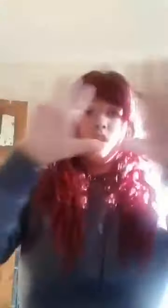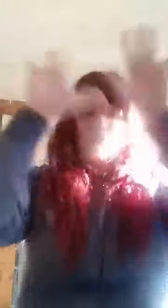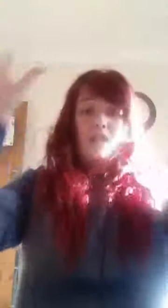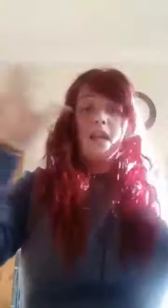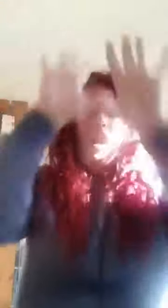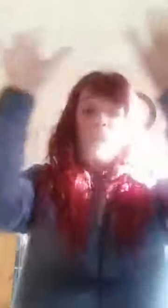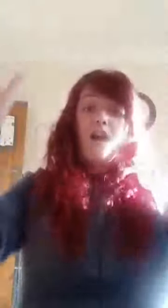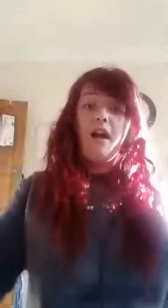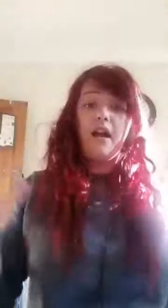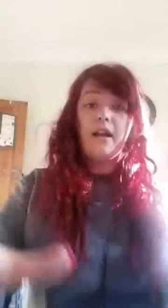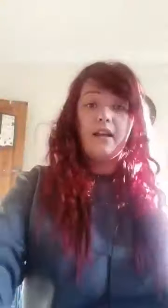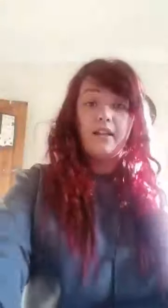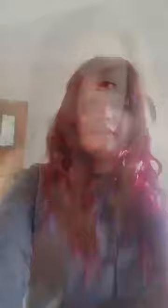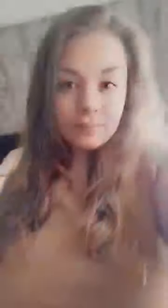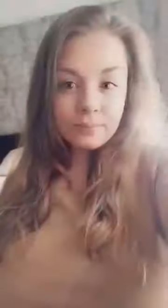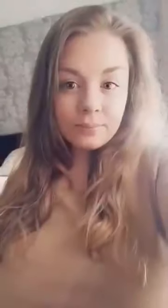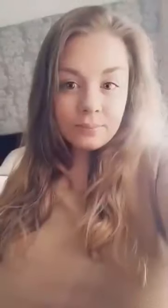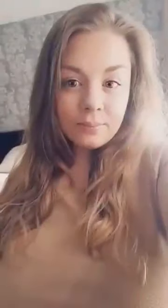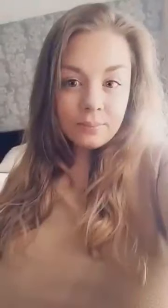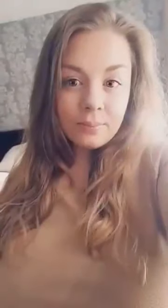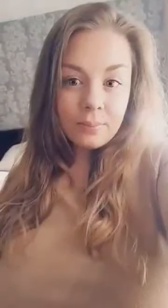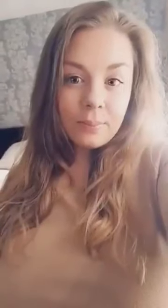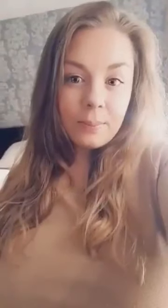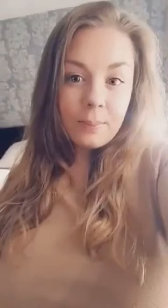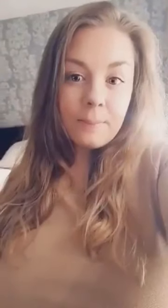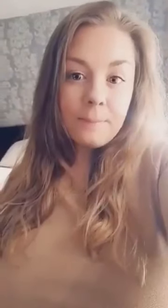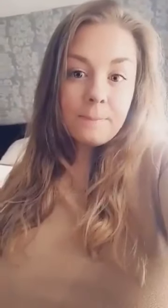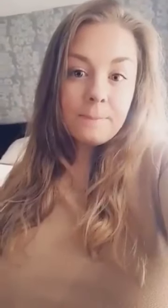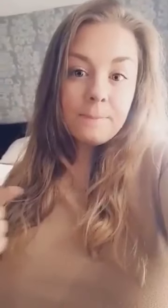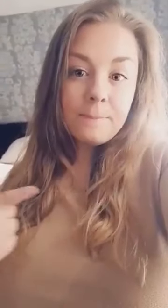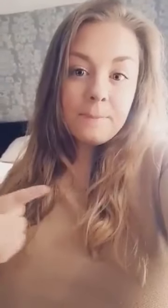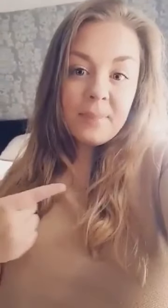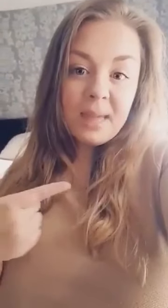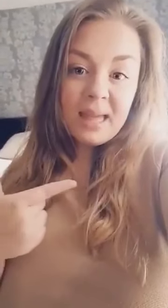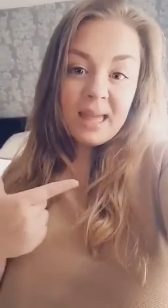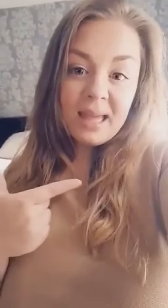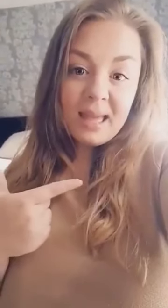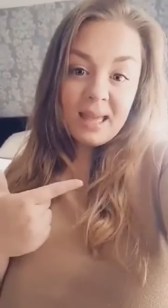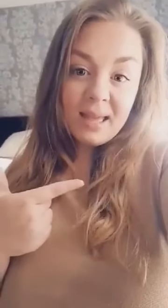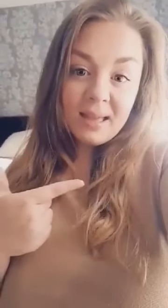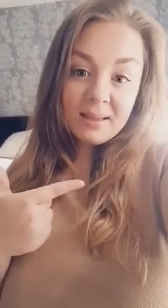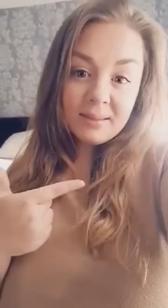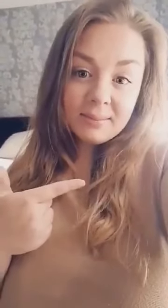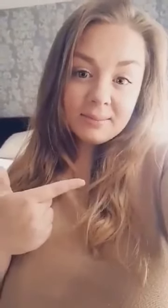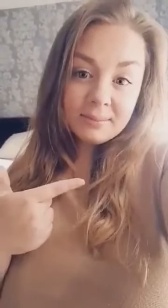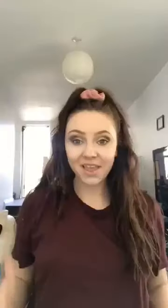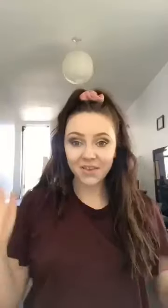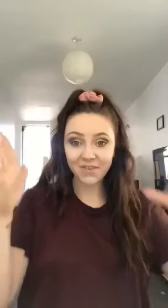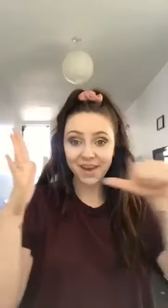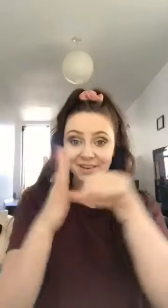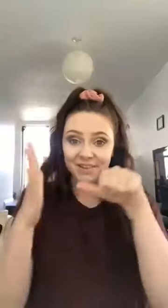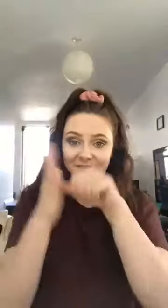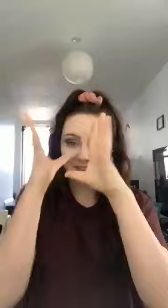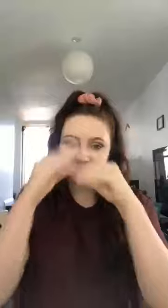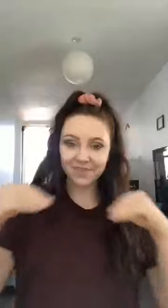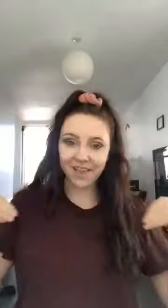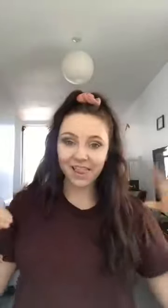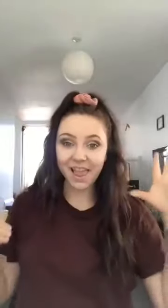are far behind Be Where trouble melts